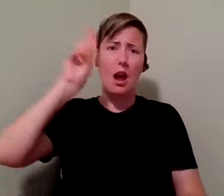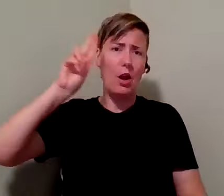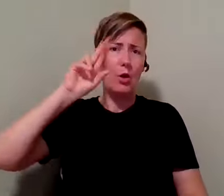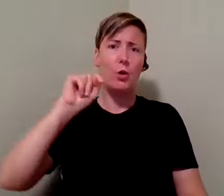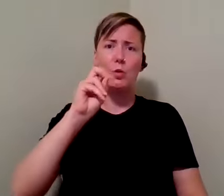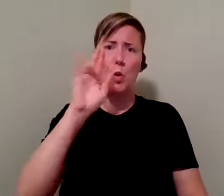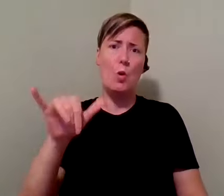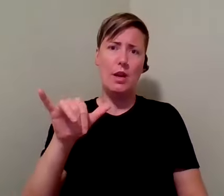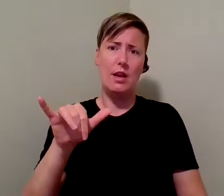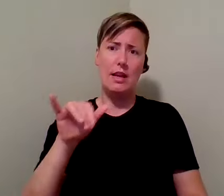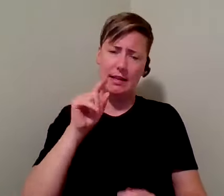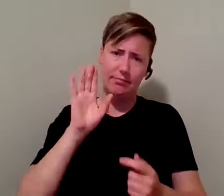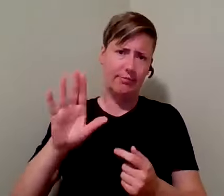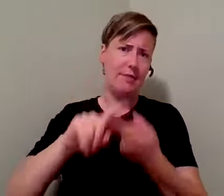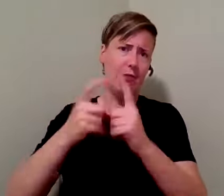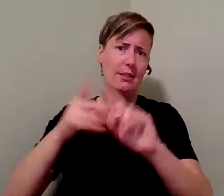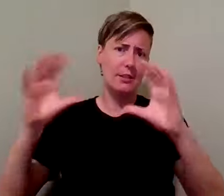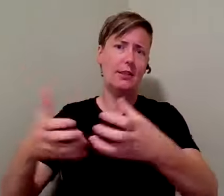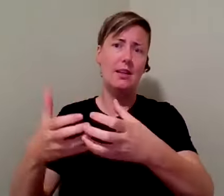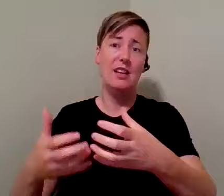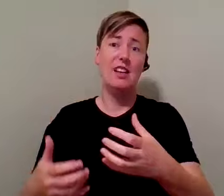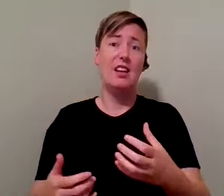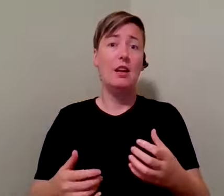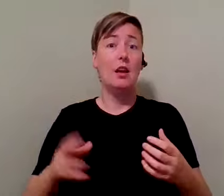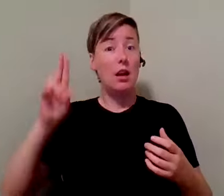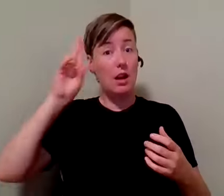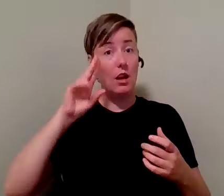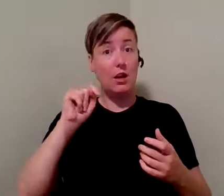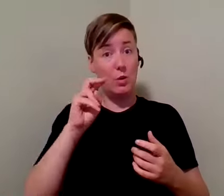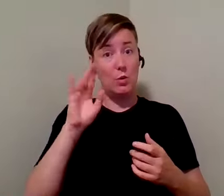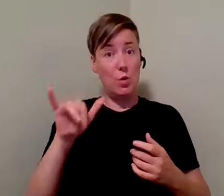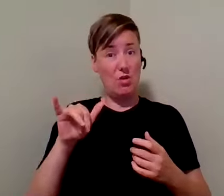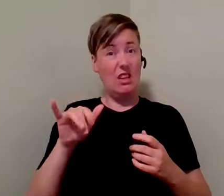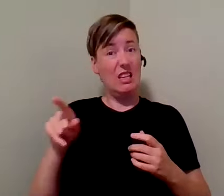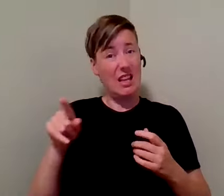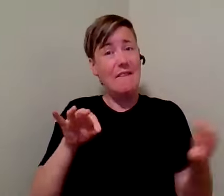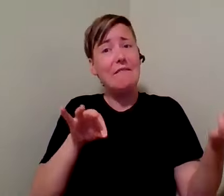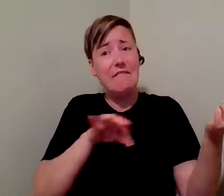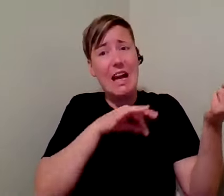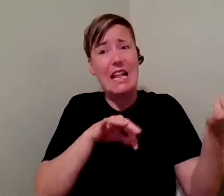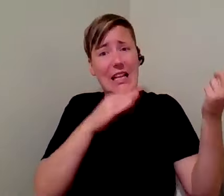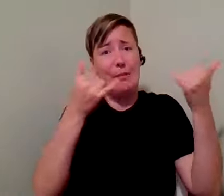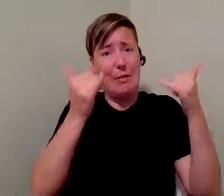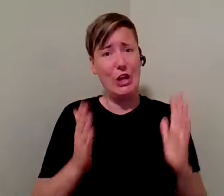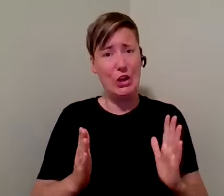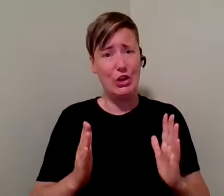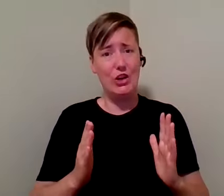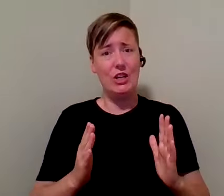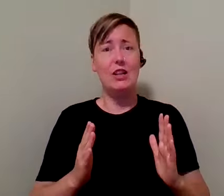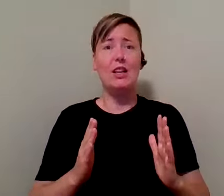Listen, Uncle Tony plays the violin. Not I got anything against violinists, but plays the violin, sings Ave Maria in